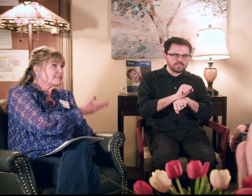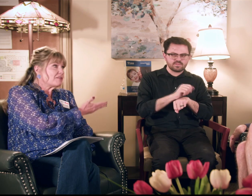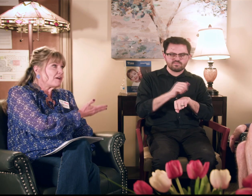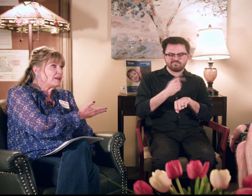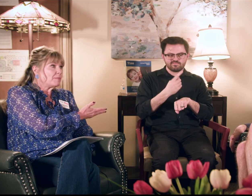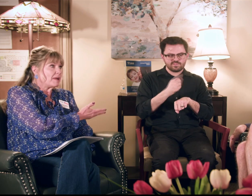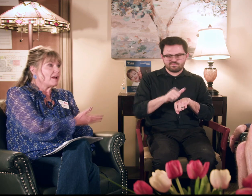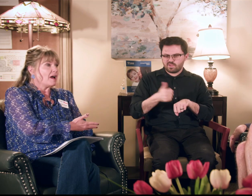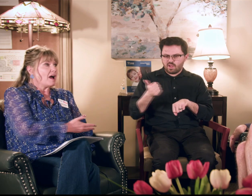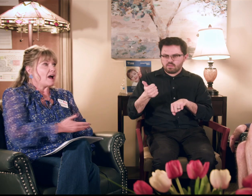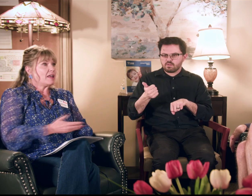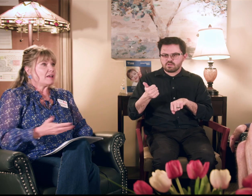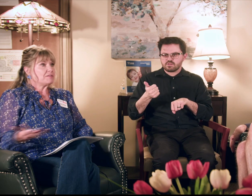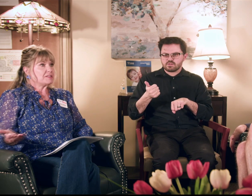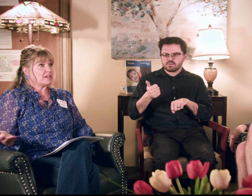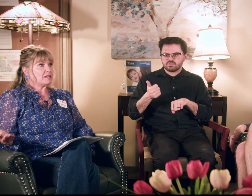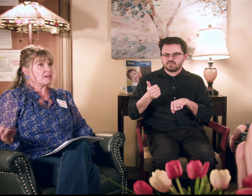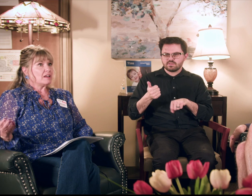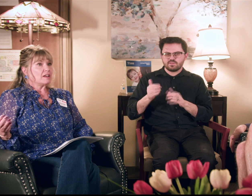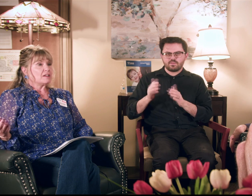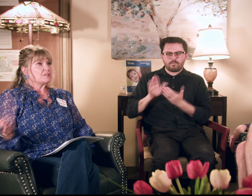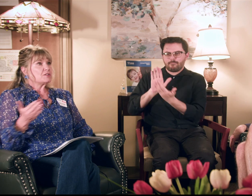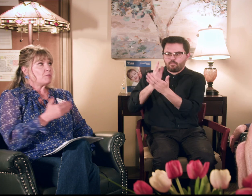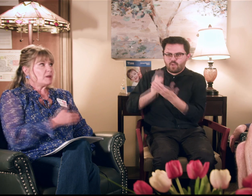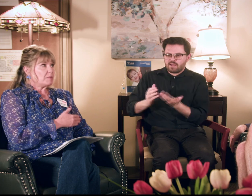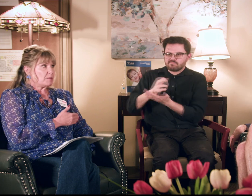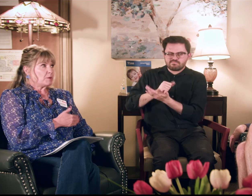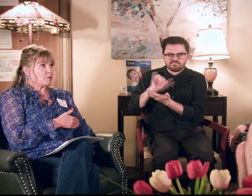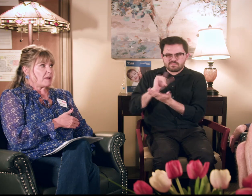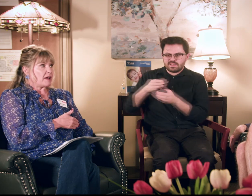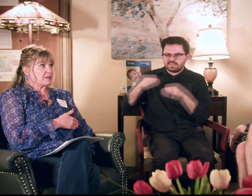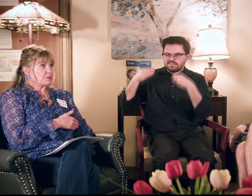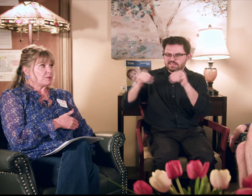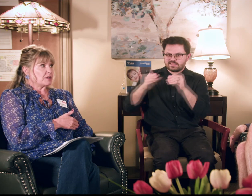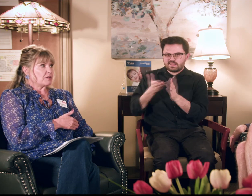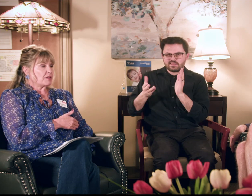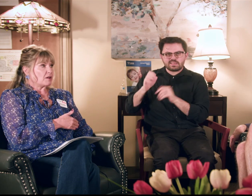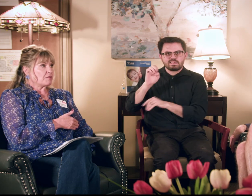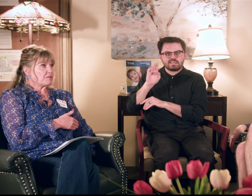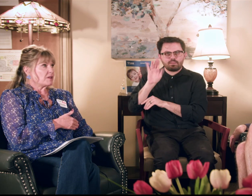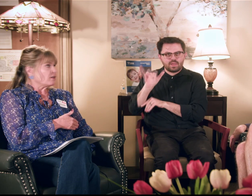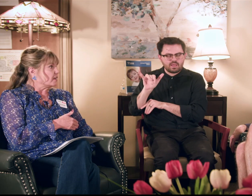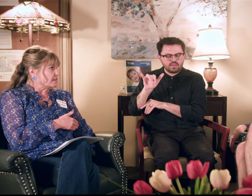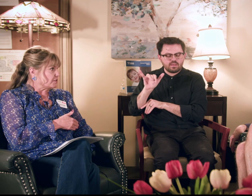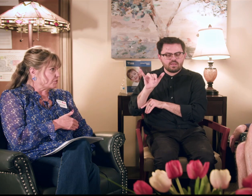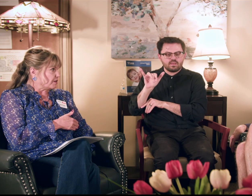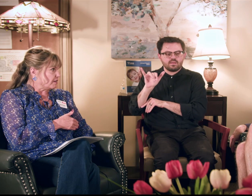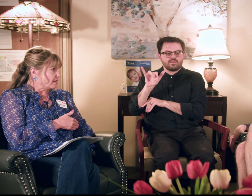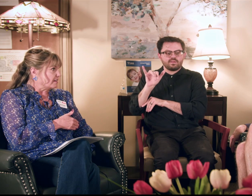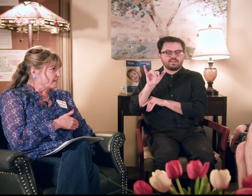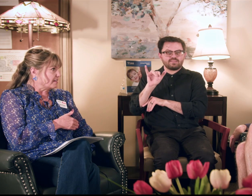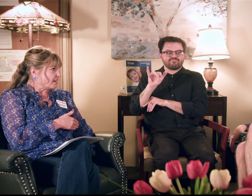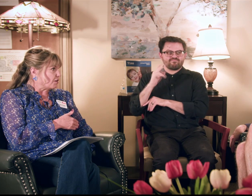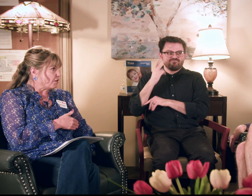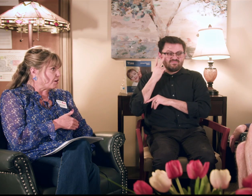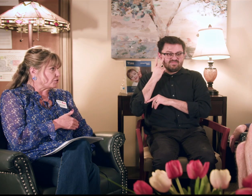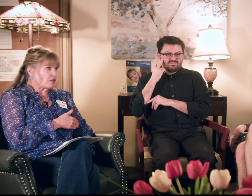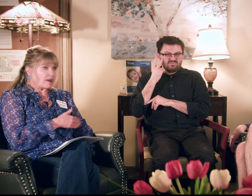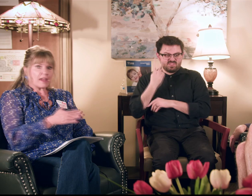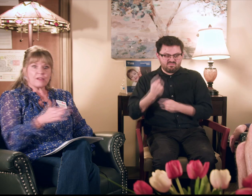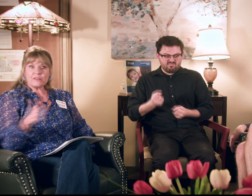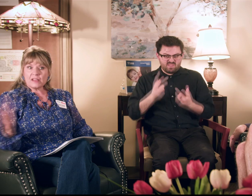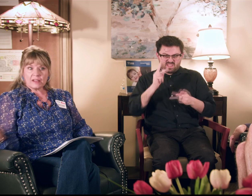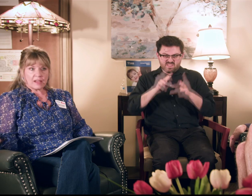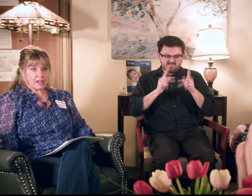trying to sell stuff on eBay. I have seen so many people who pass through here that are very industrial, that